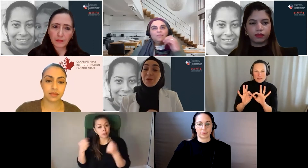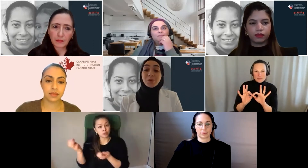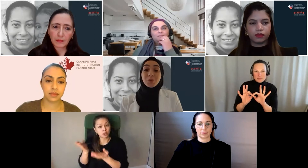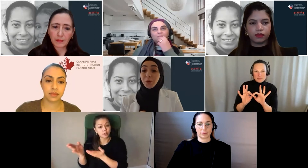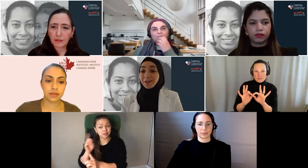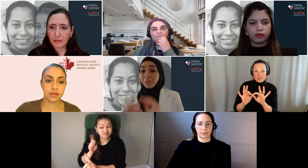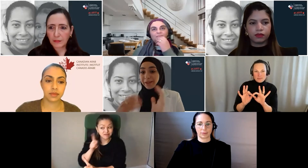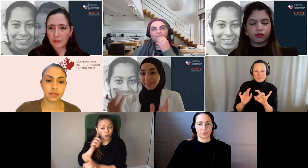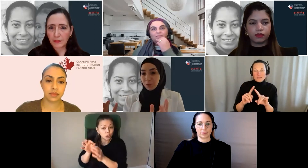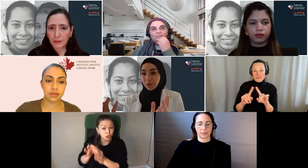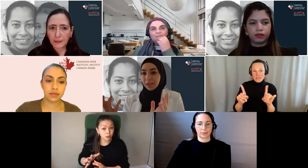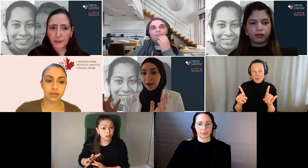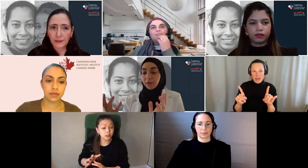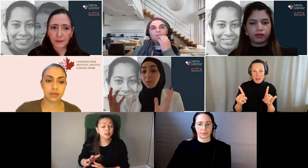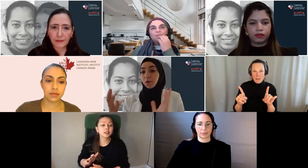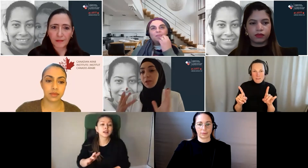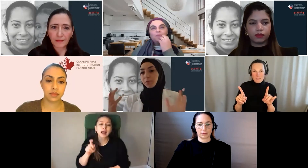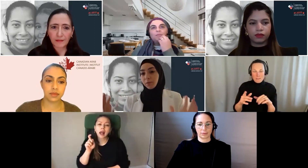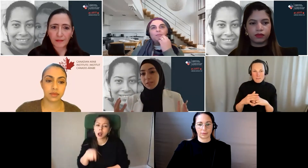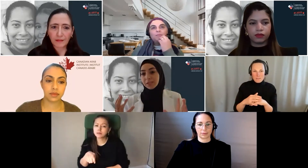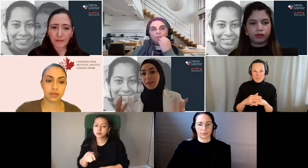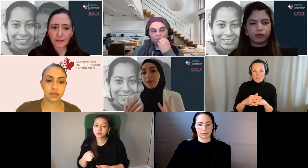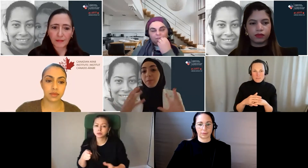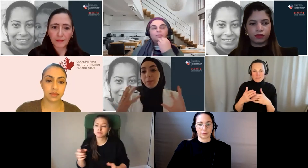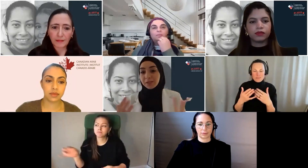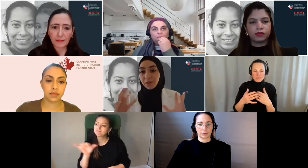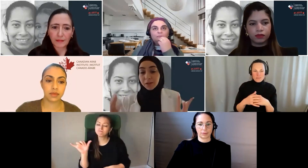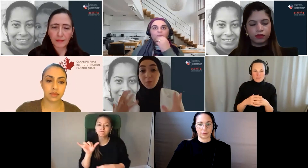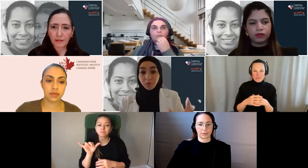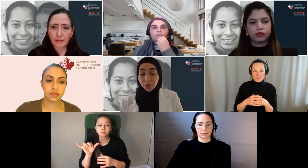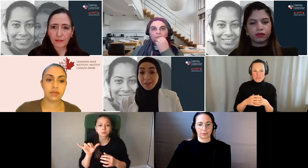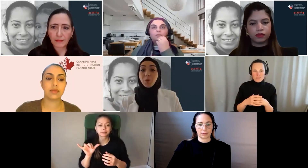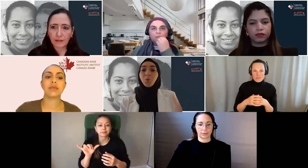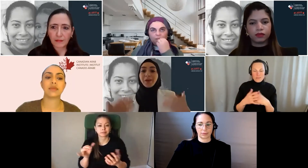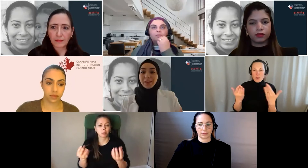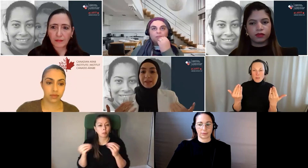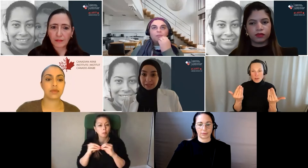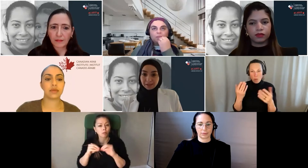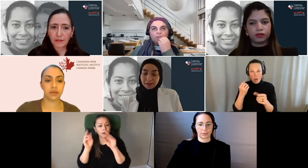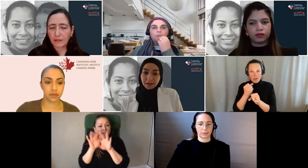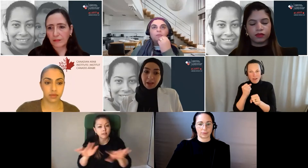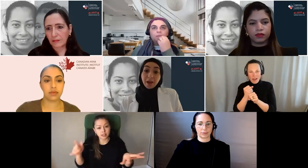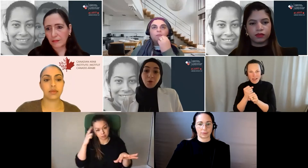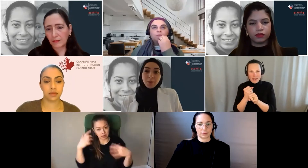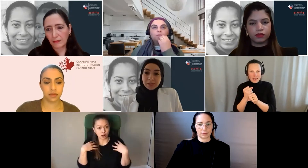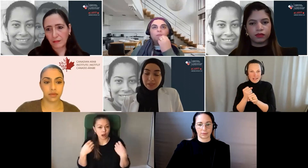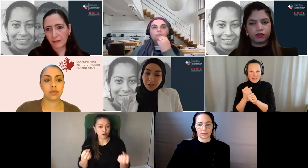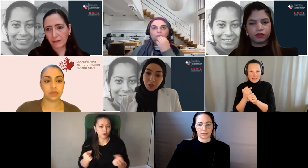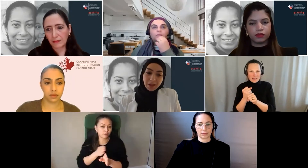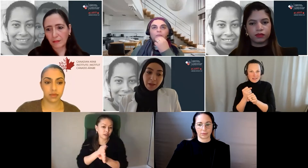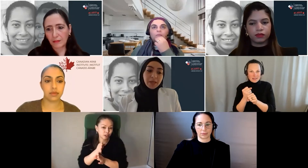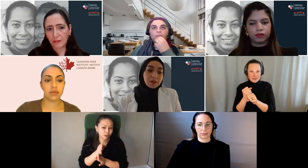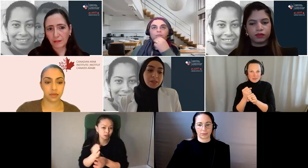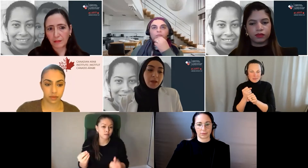need also to work better towards having more diverse mental health professional within the sector and more